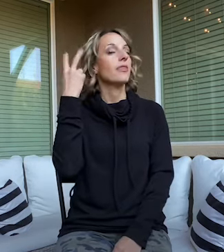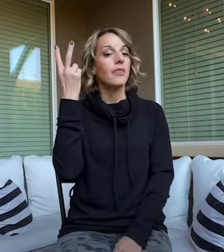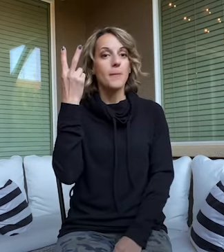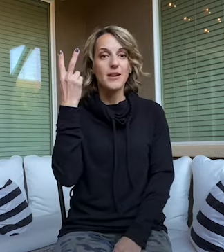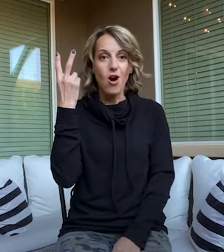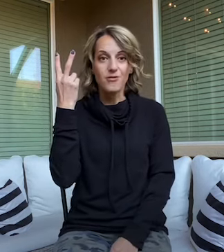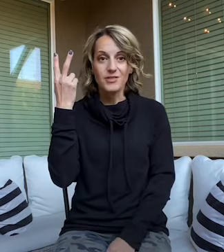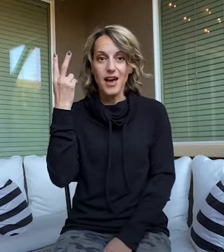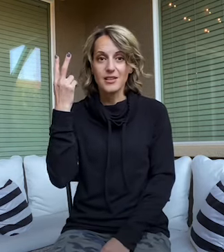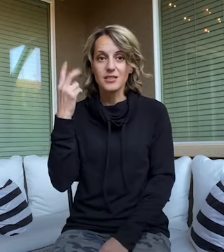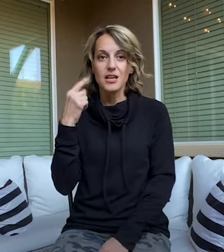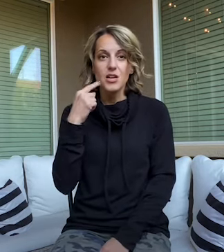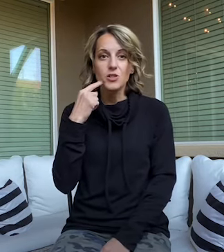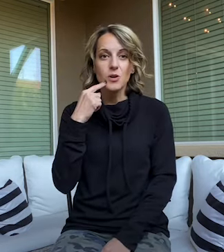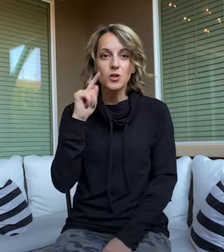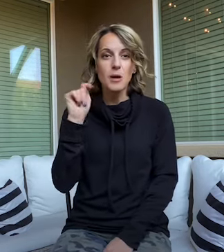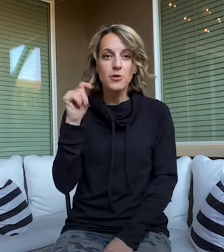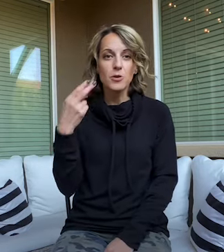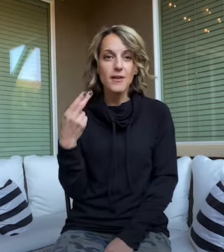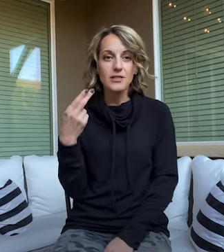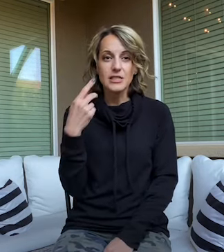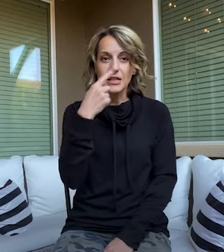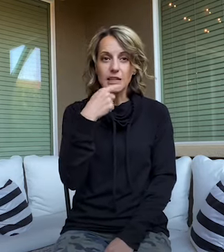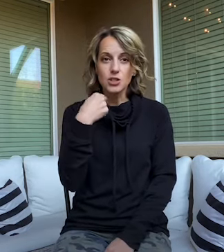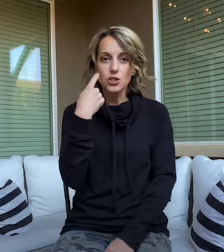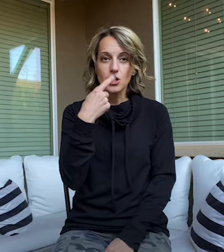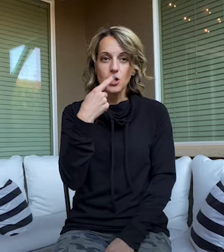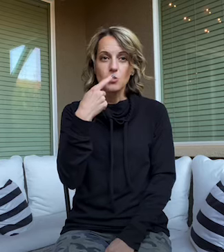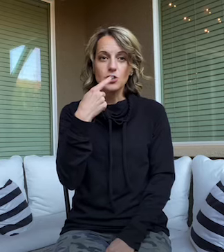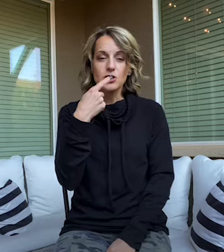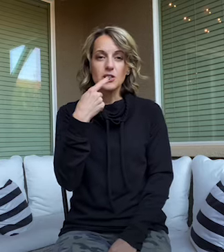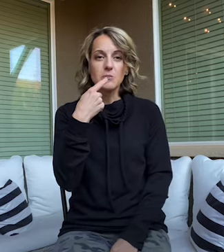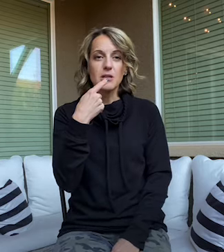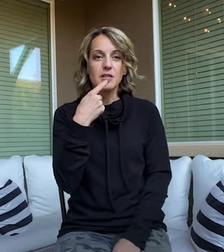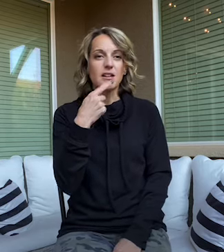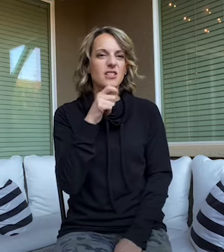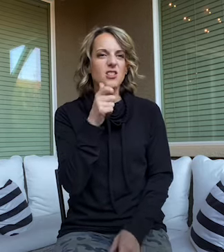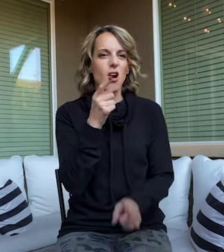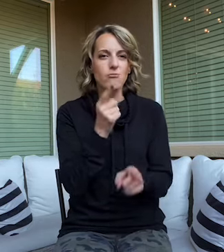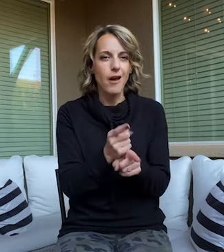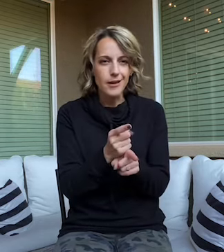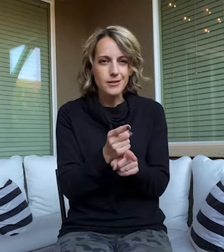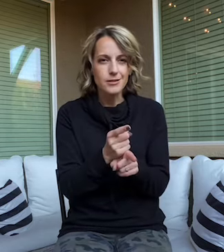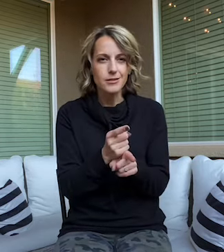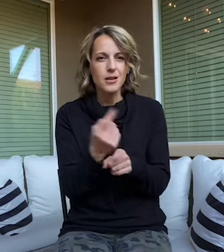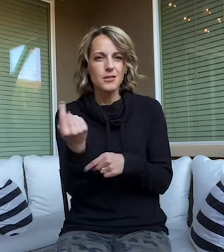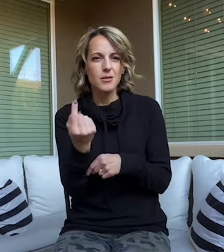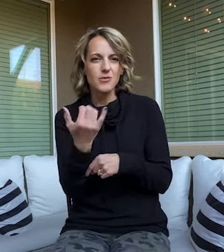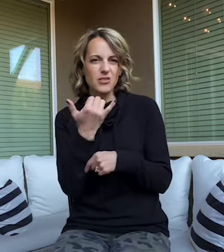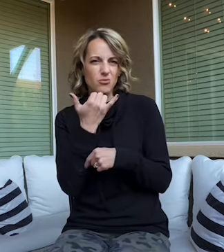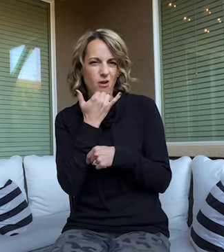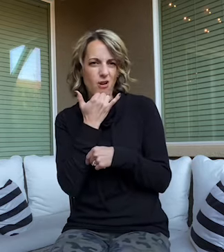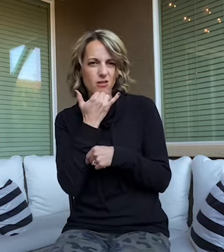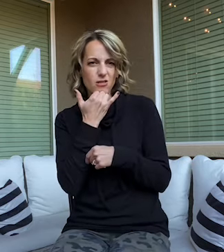be off task. So on your mouth you have a TH, which is going to mean that it's not right, something's wrong,